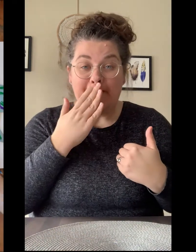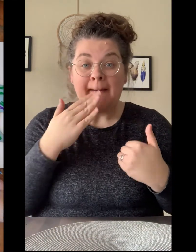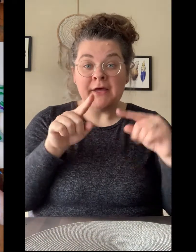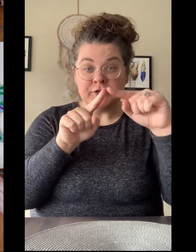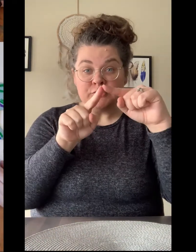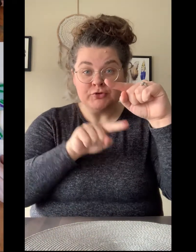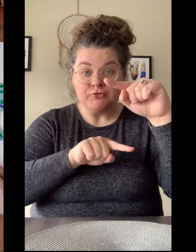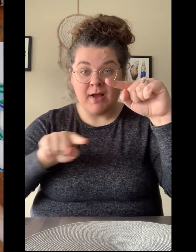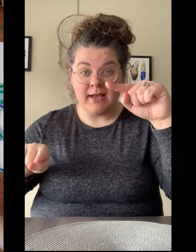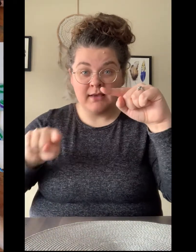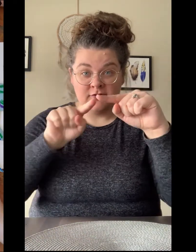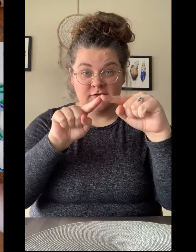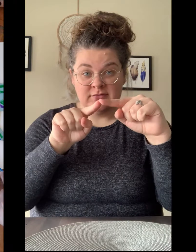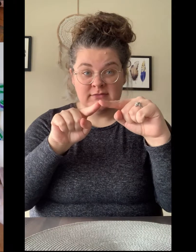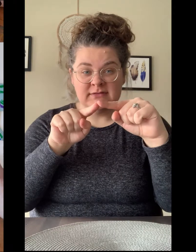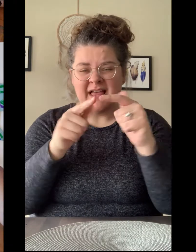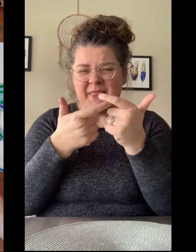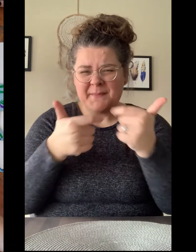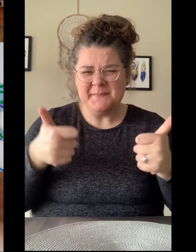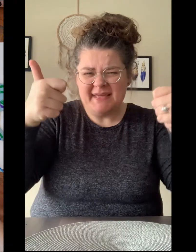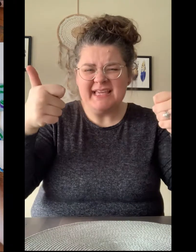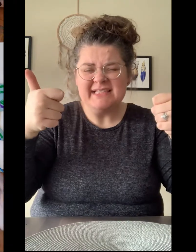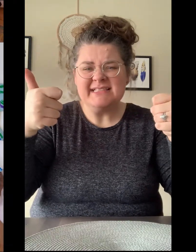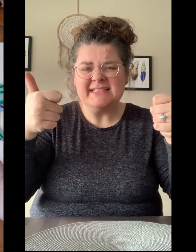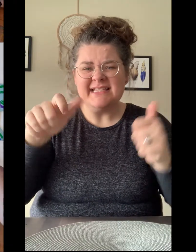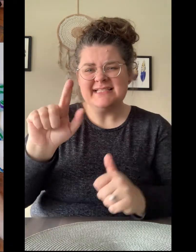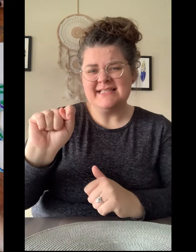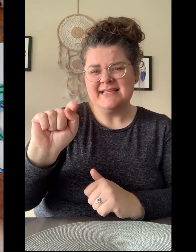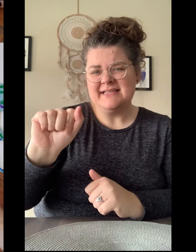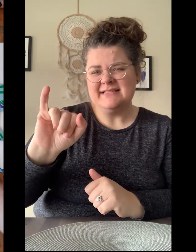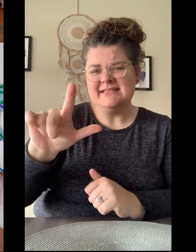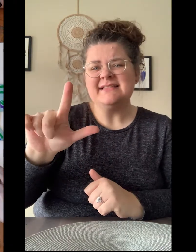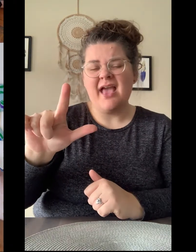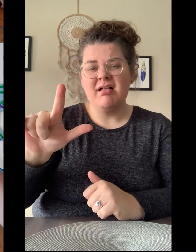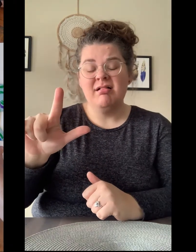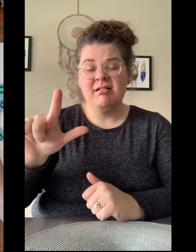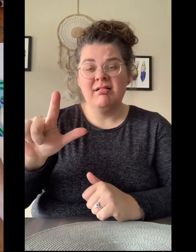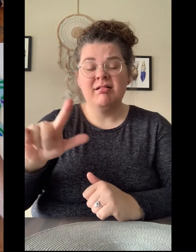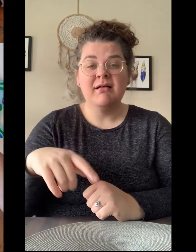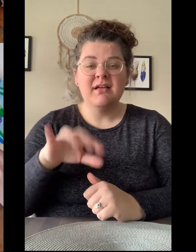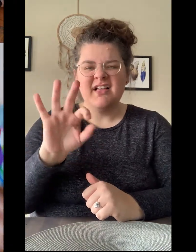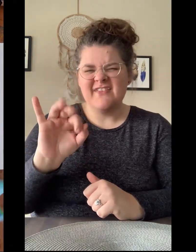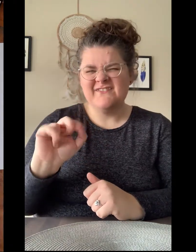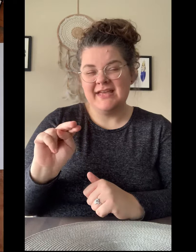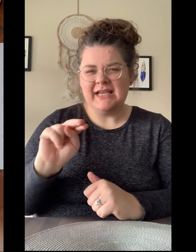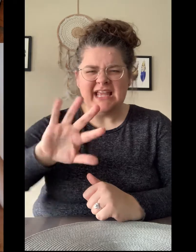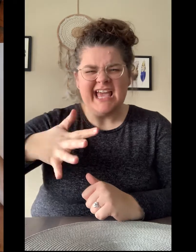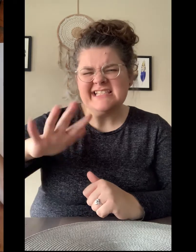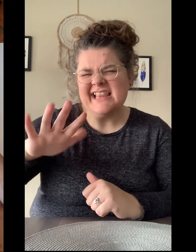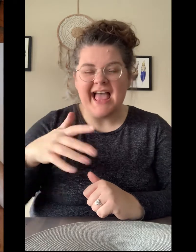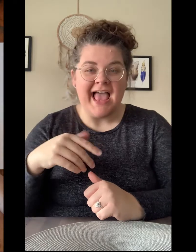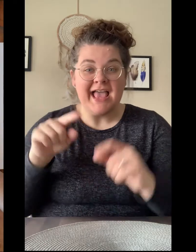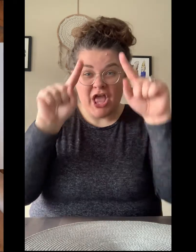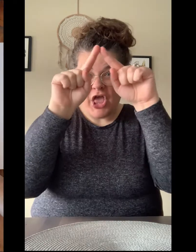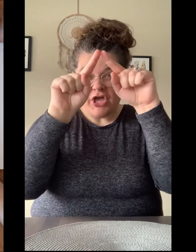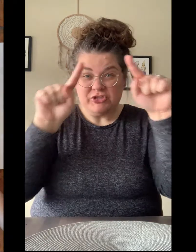some triangles to do. The biggest one is this big tail fin back here. That's kind of like a squished